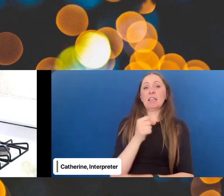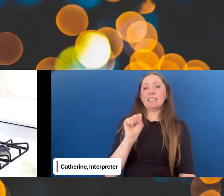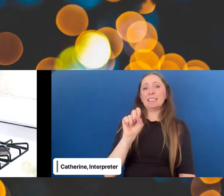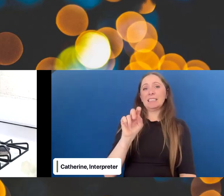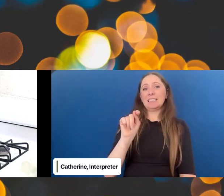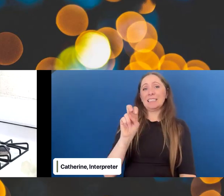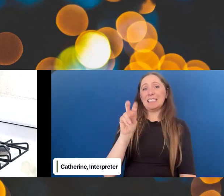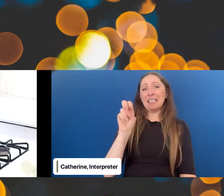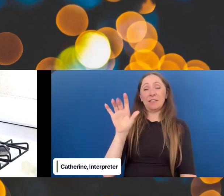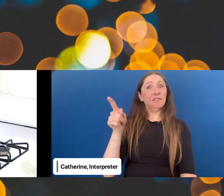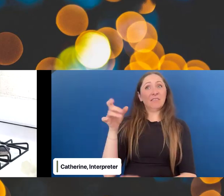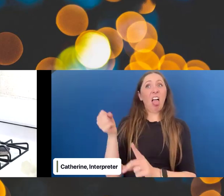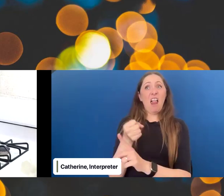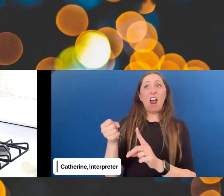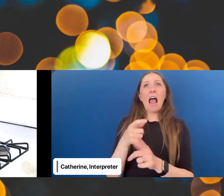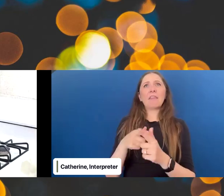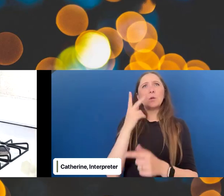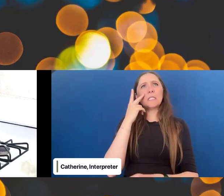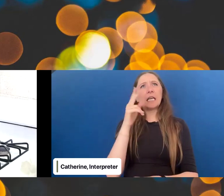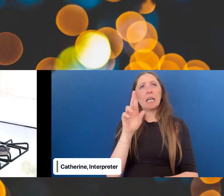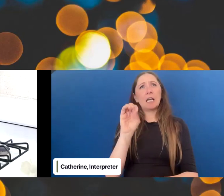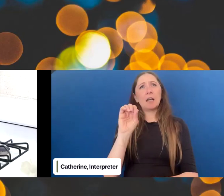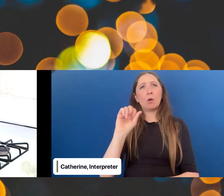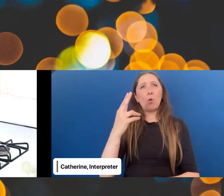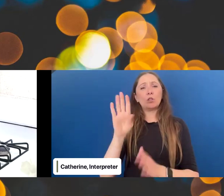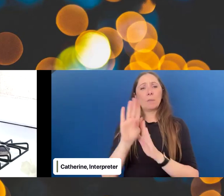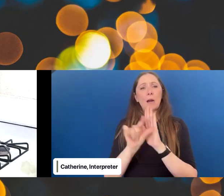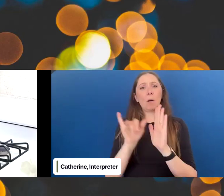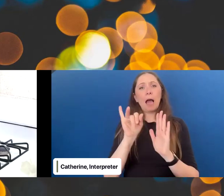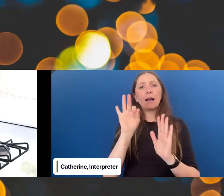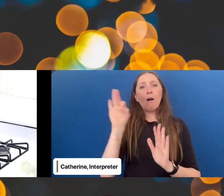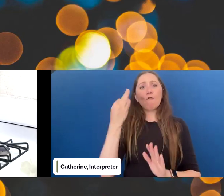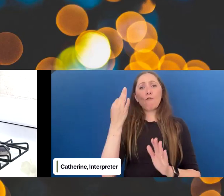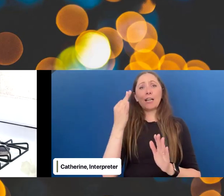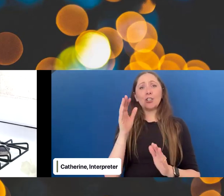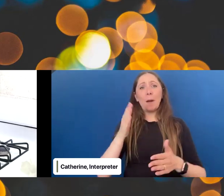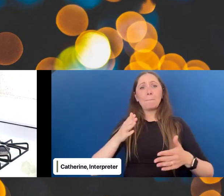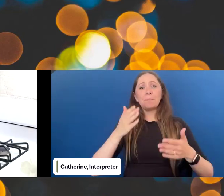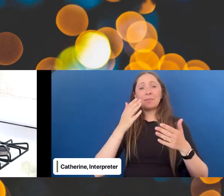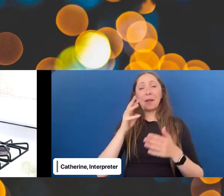the background, like a French mime, just like, oh. And